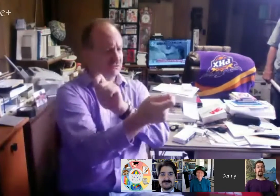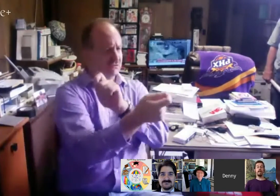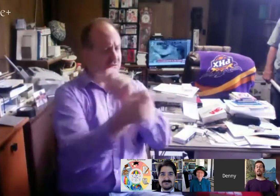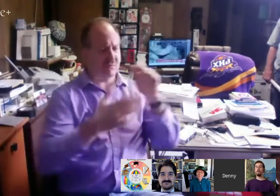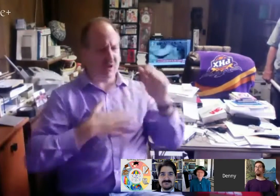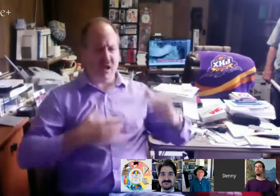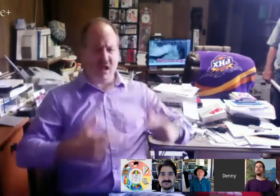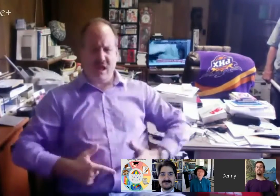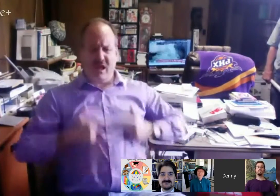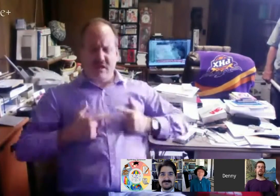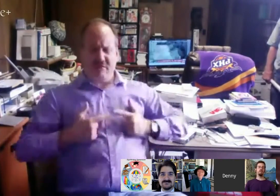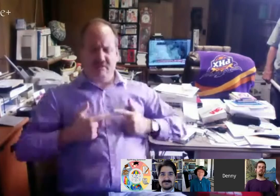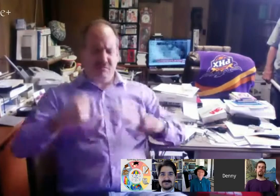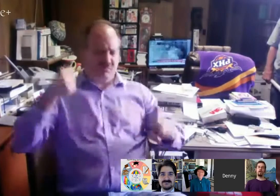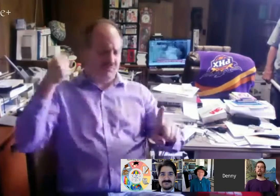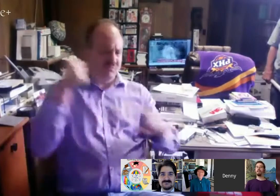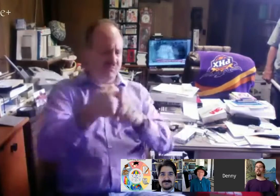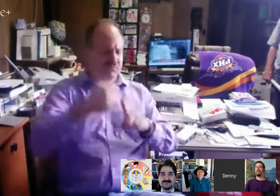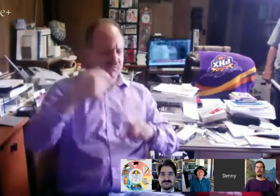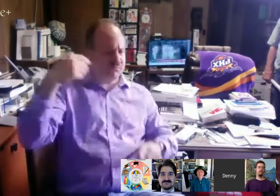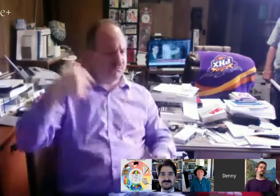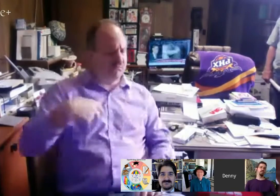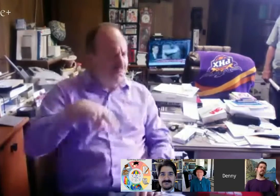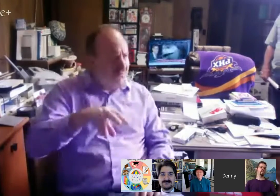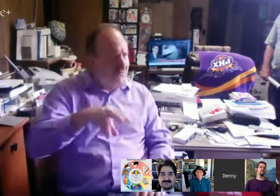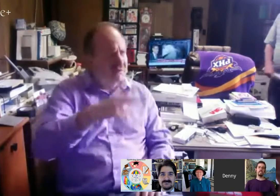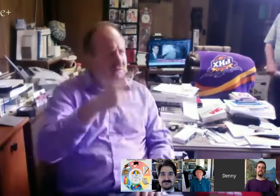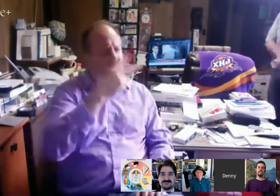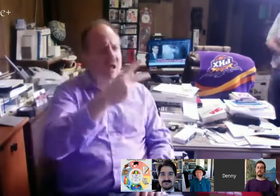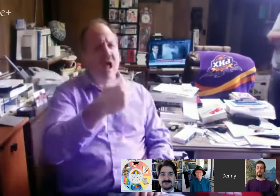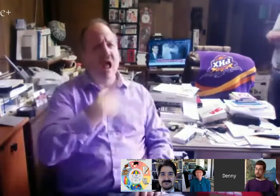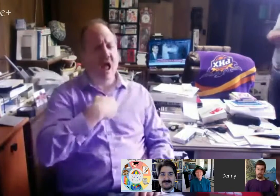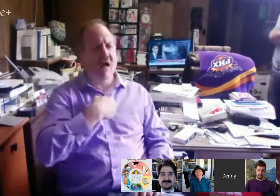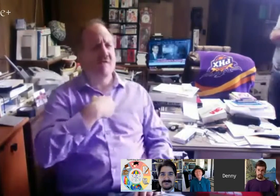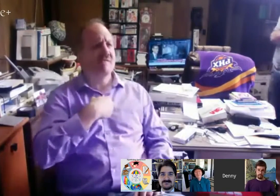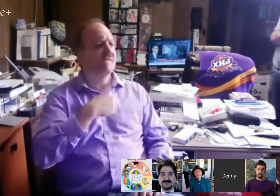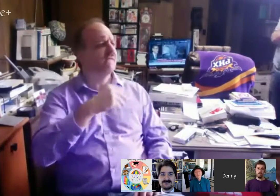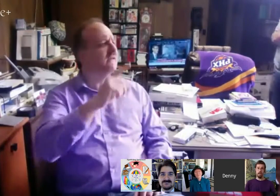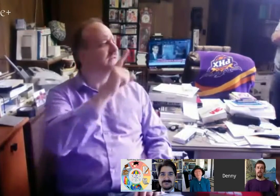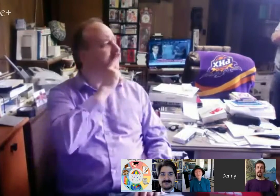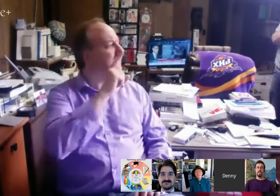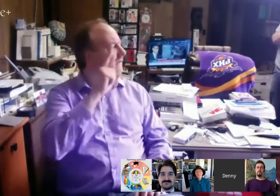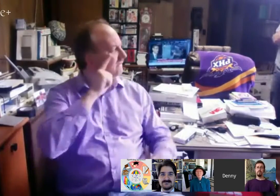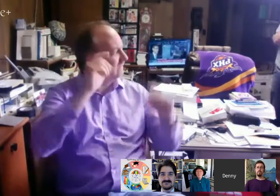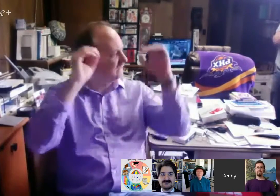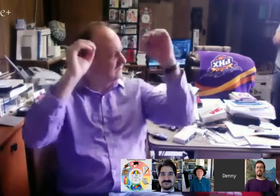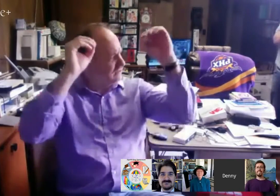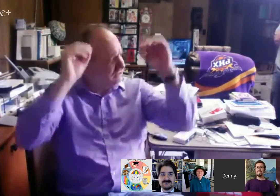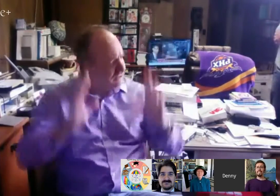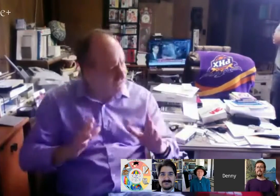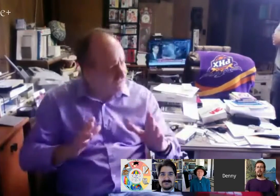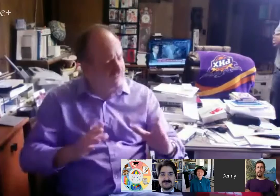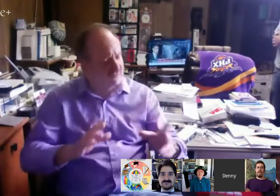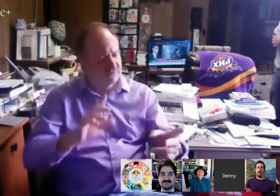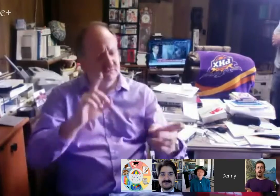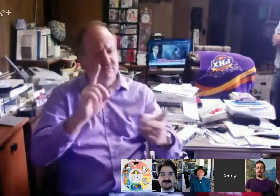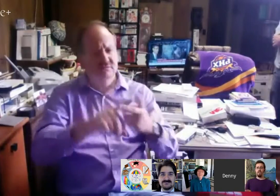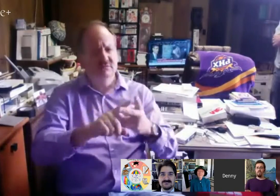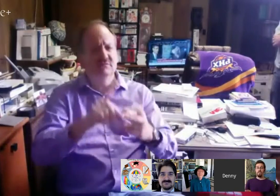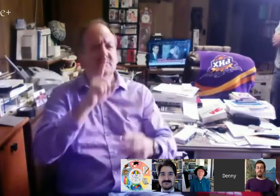was 9, and it was such a life-changing experience to be able to